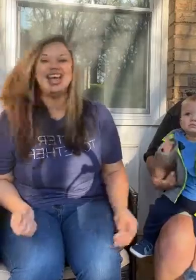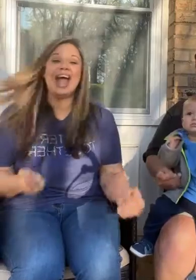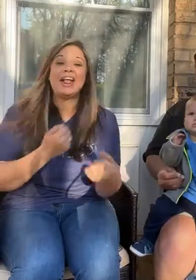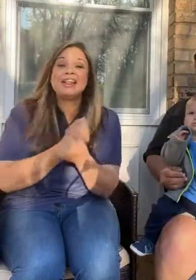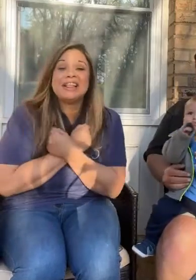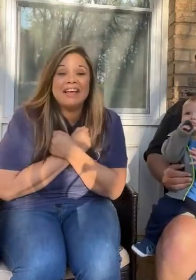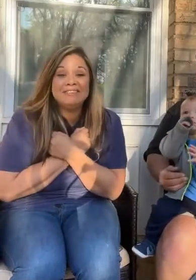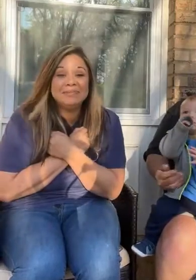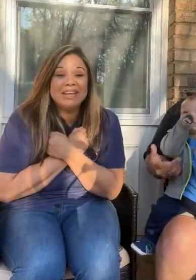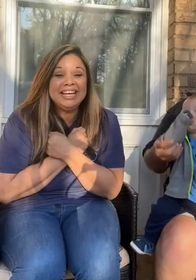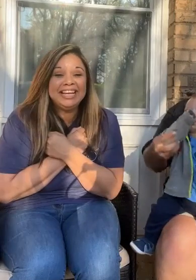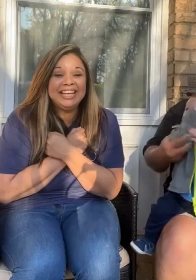Loves me.